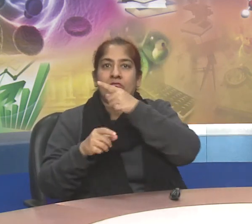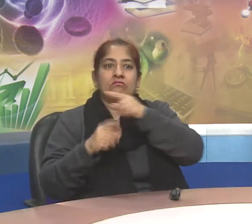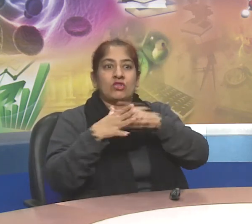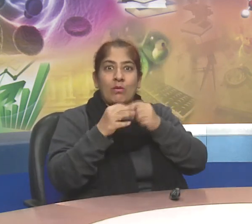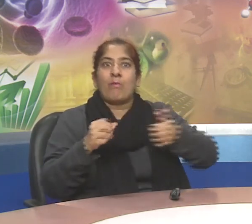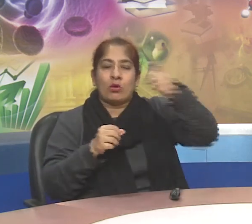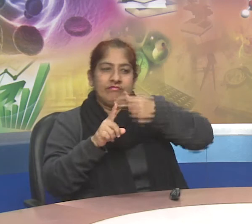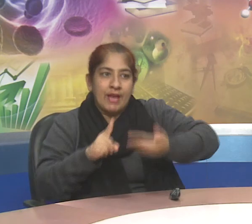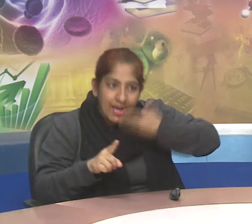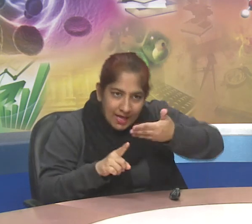training for a teacher,